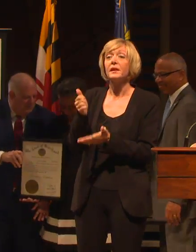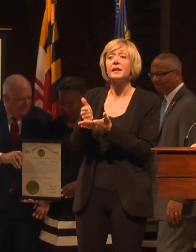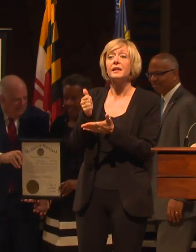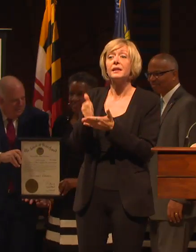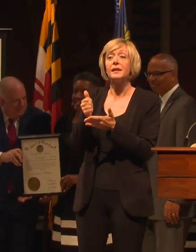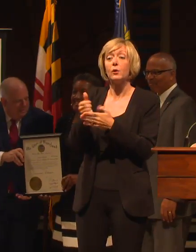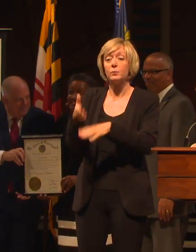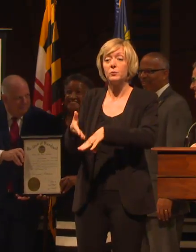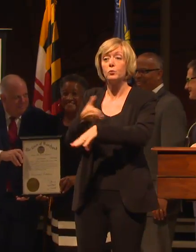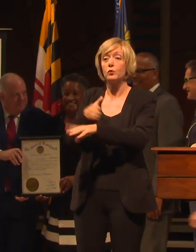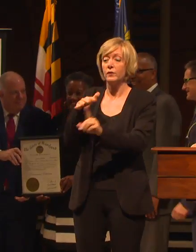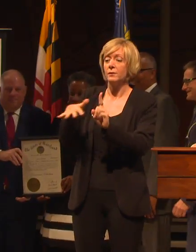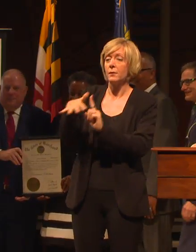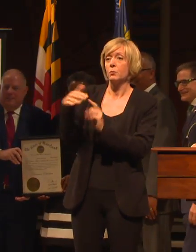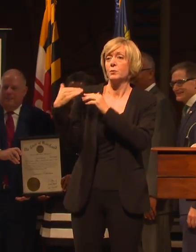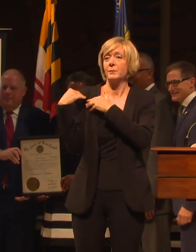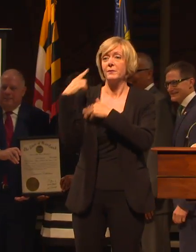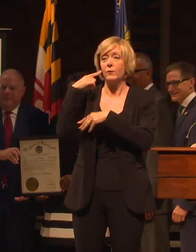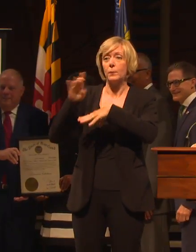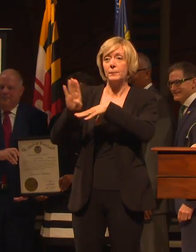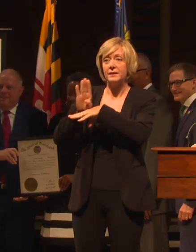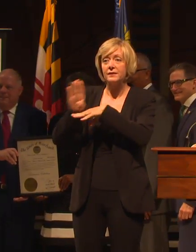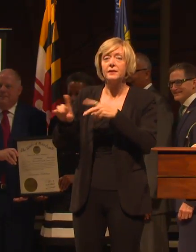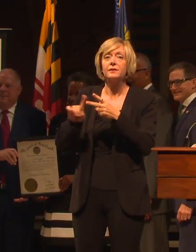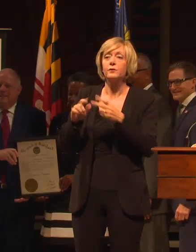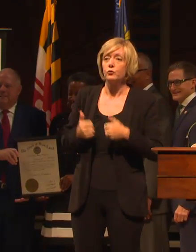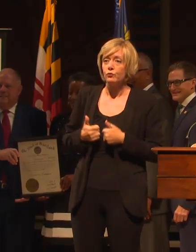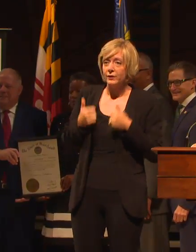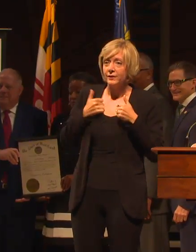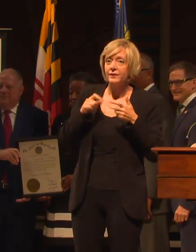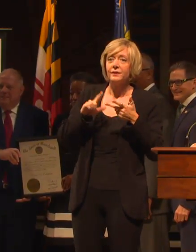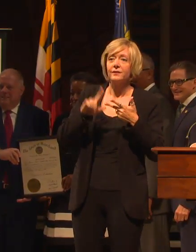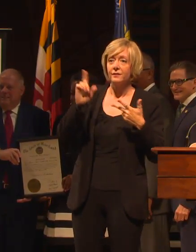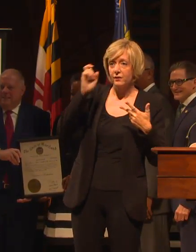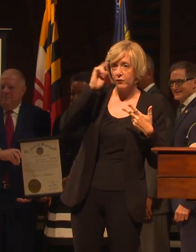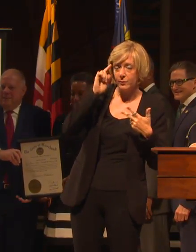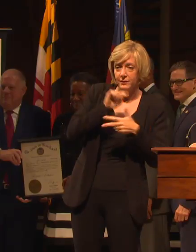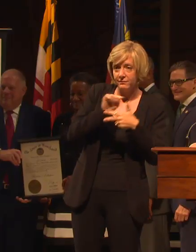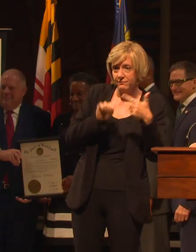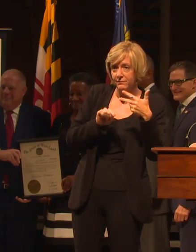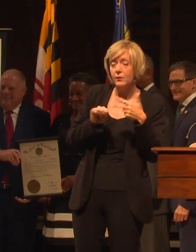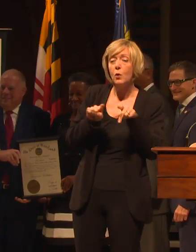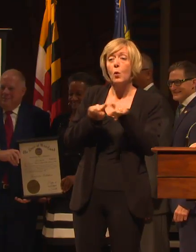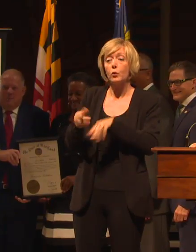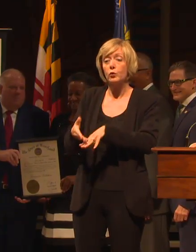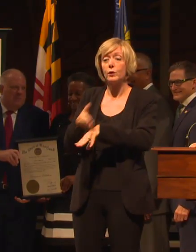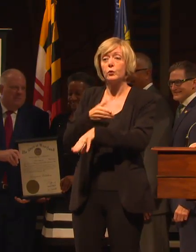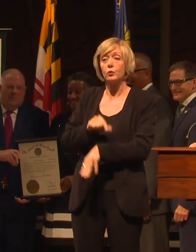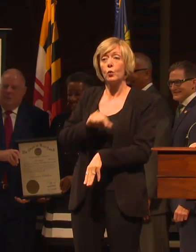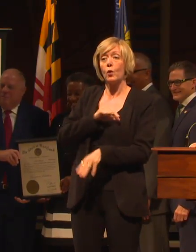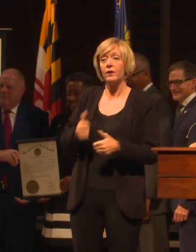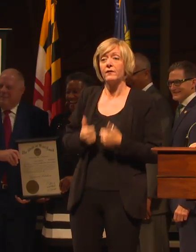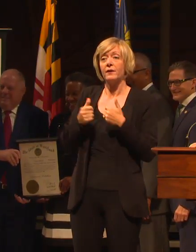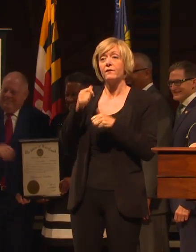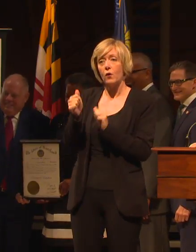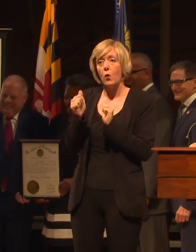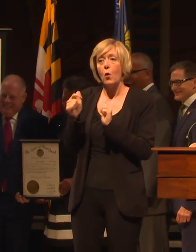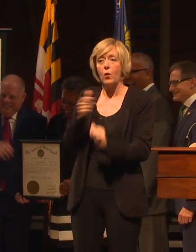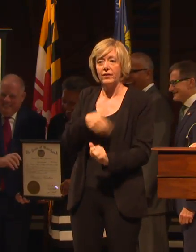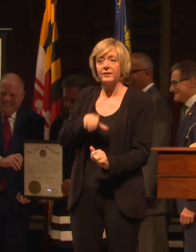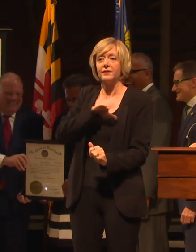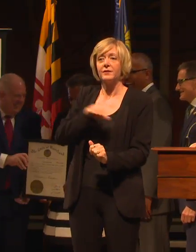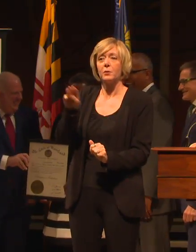environmental responsibility among businesses, residents, and government, and increases the quality of life for all Montgomery